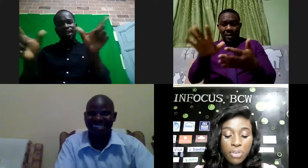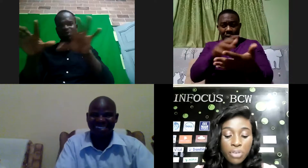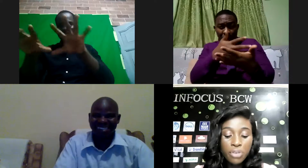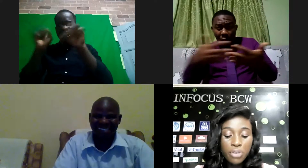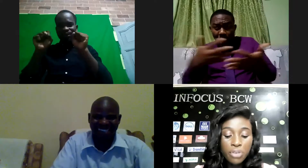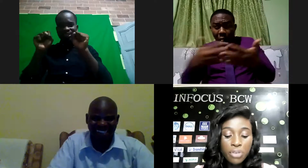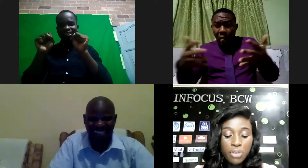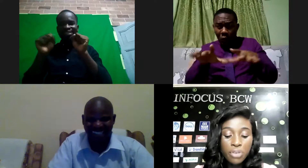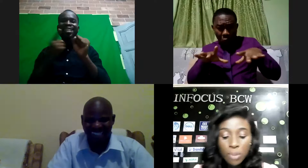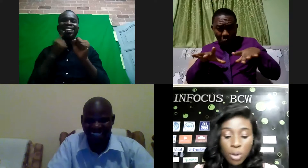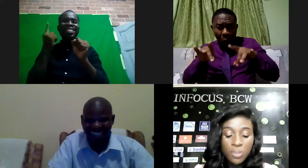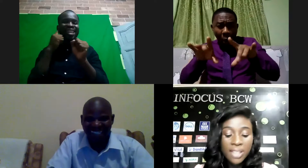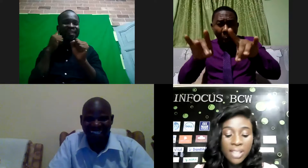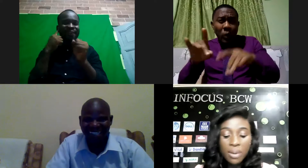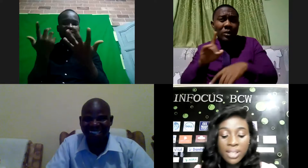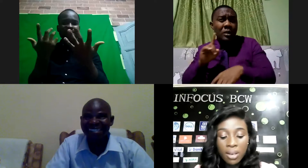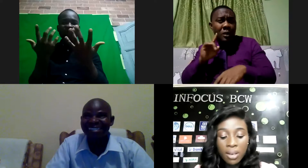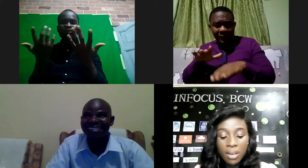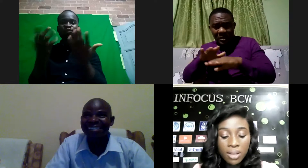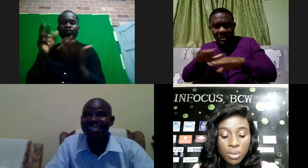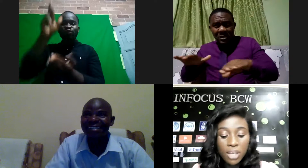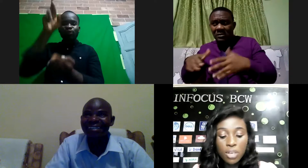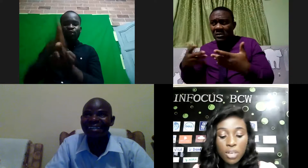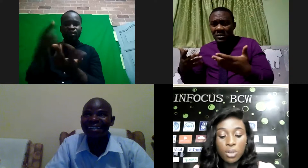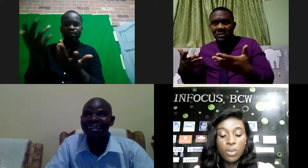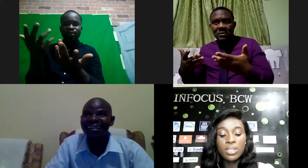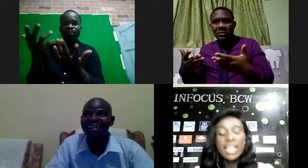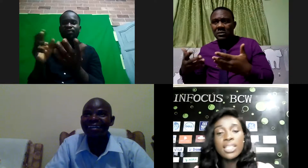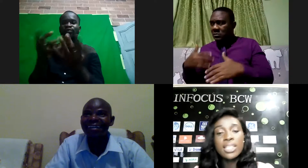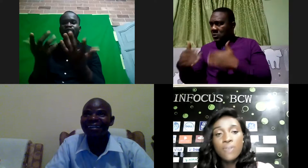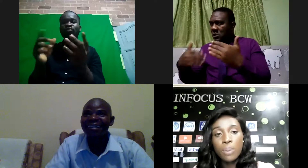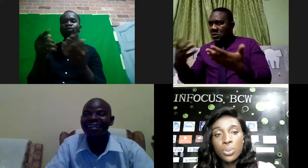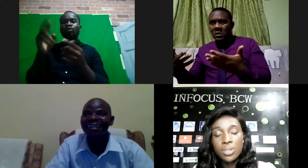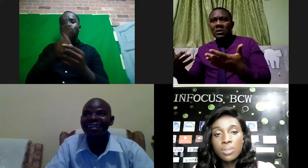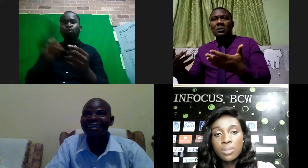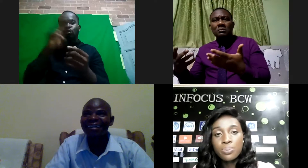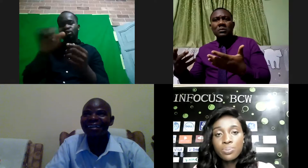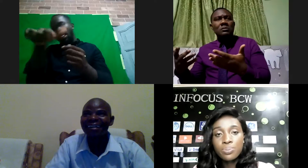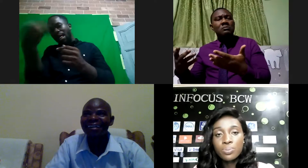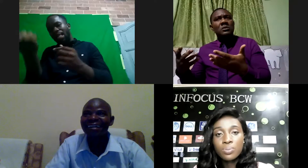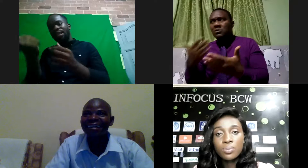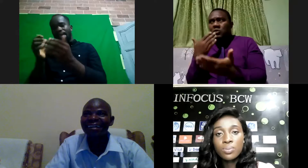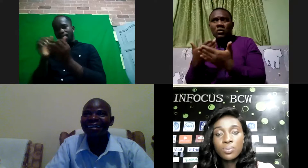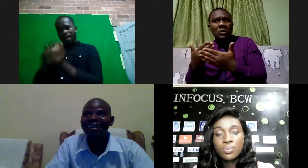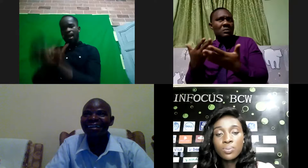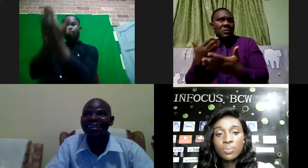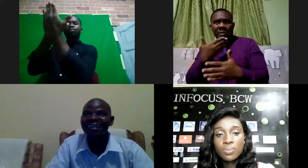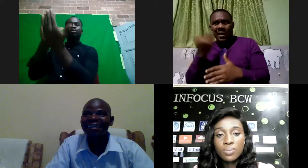children reduce harms of zero tolerance to the use of alternative approaches?